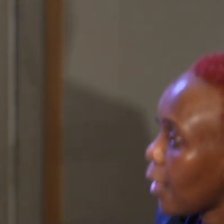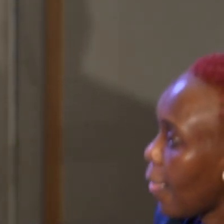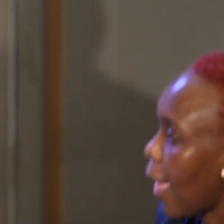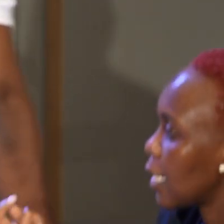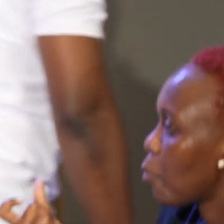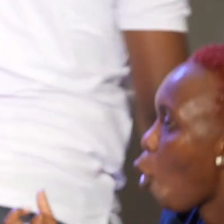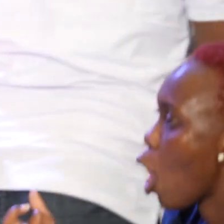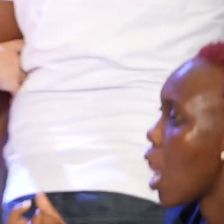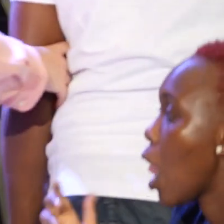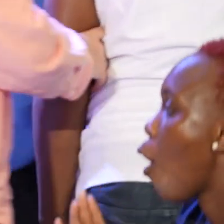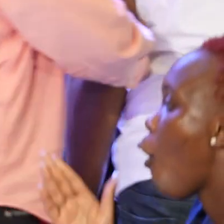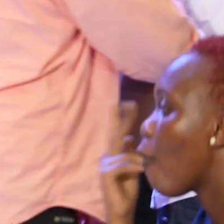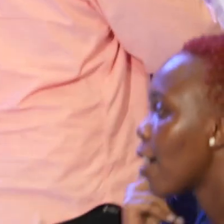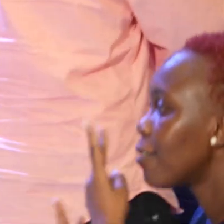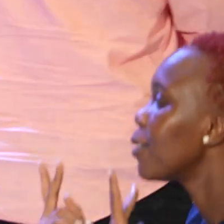Welcome.